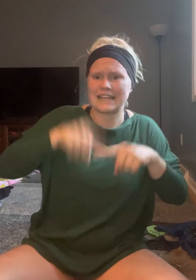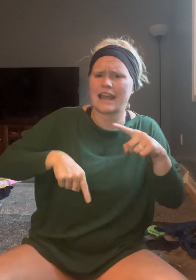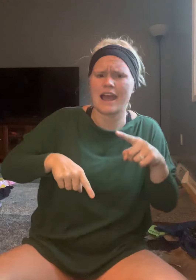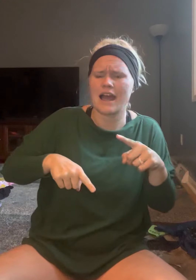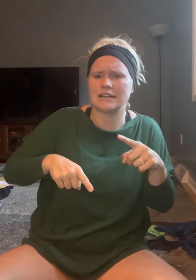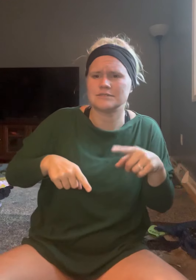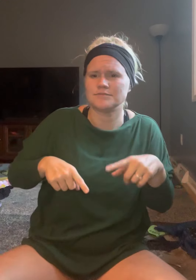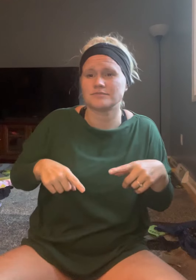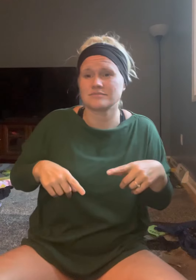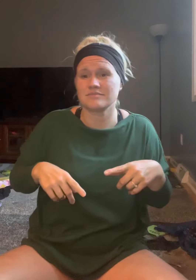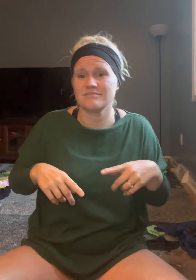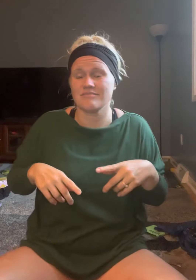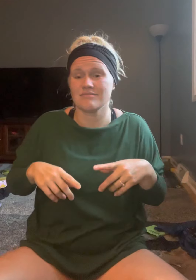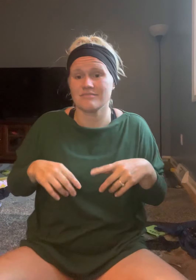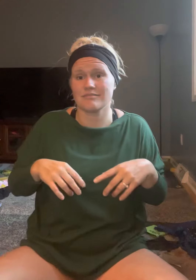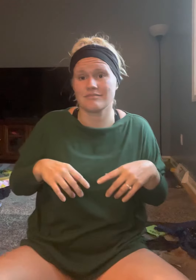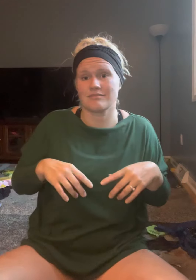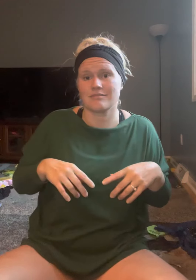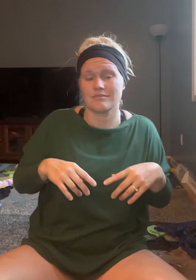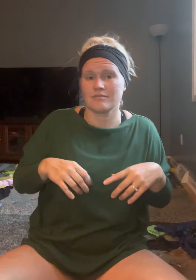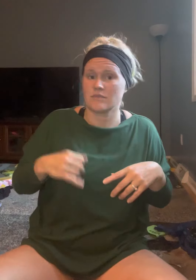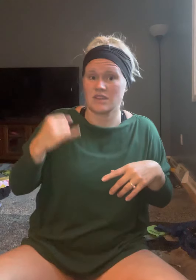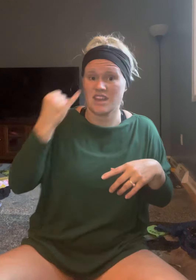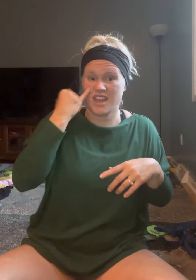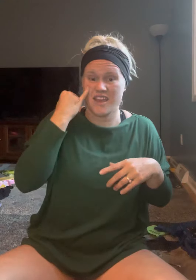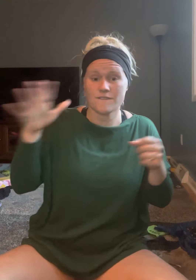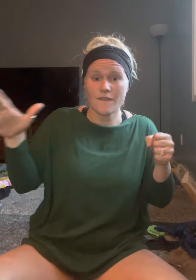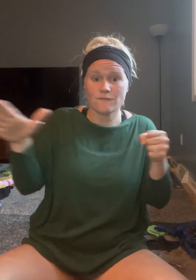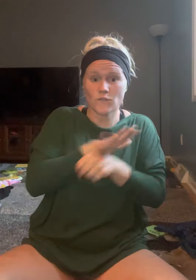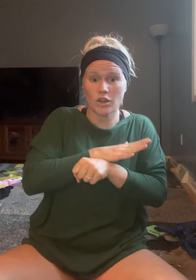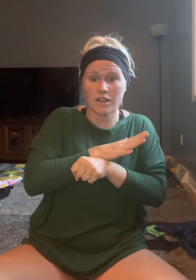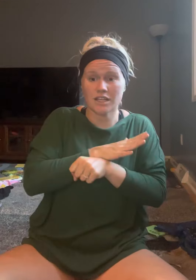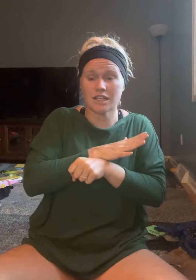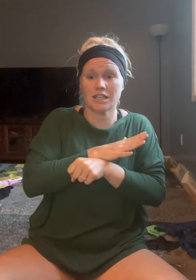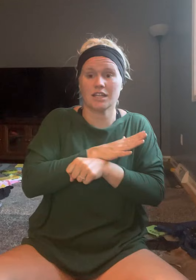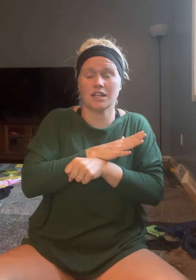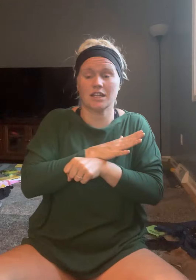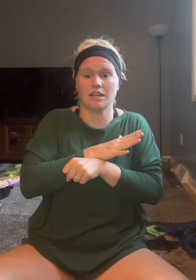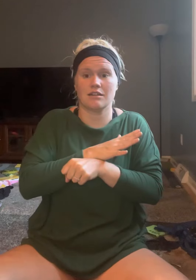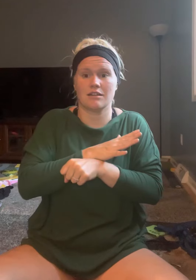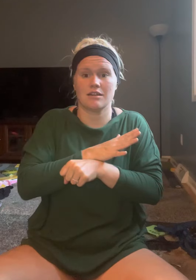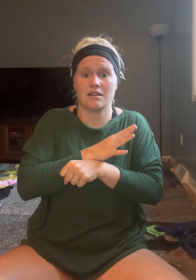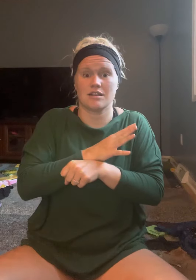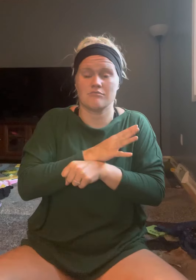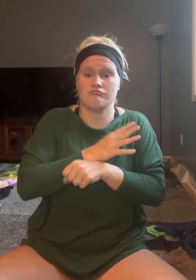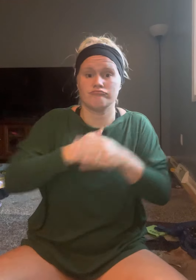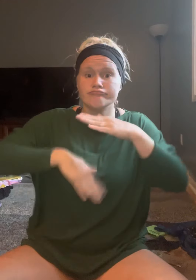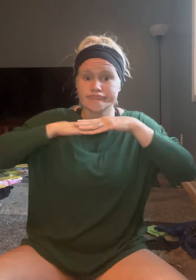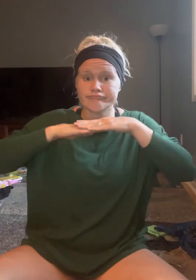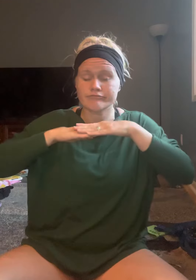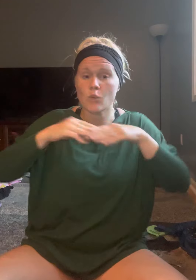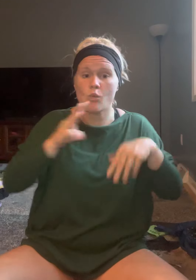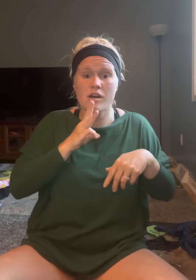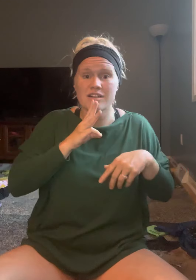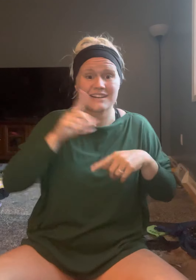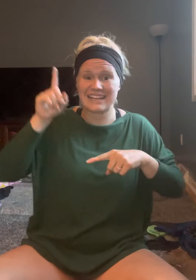and once it gets saturated, it can't hold any more. And it gets to the point where it's saturated and holds it up, what will it probably do? It's going to drip. So